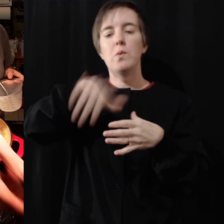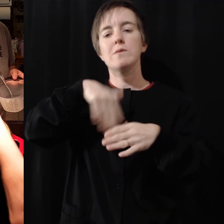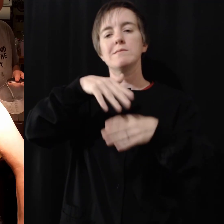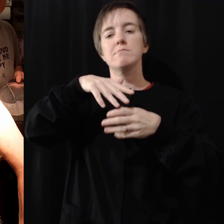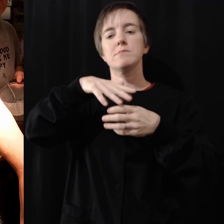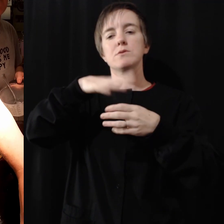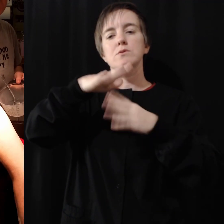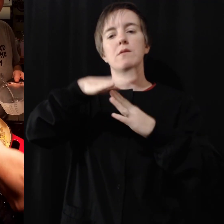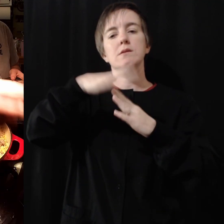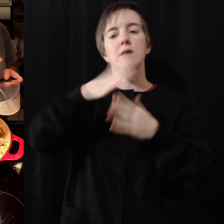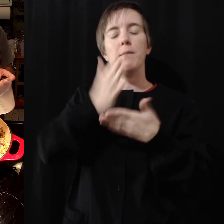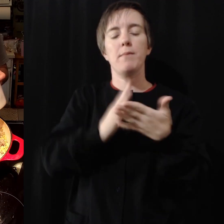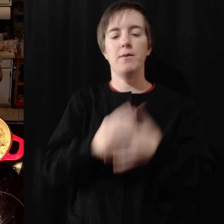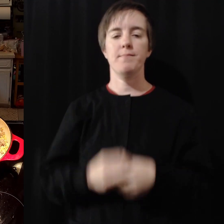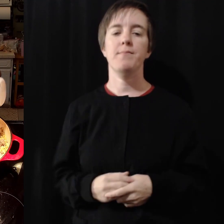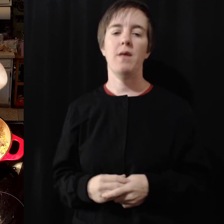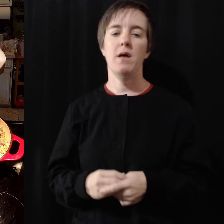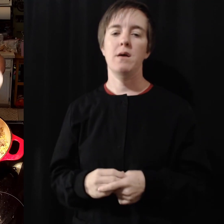top.